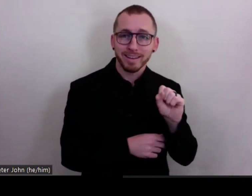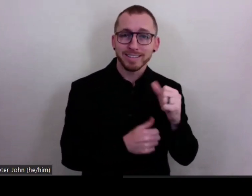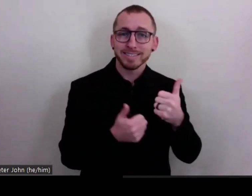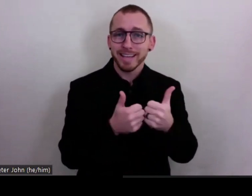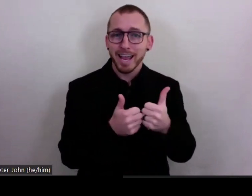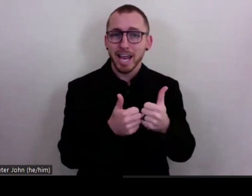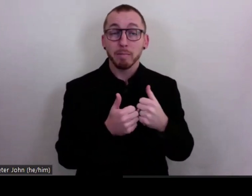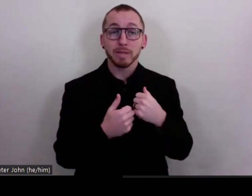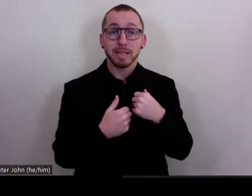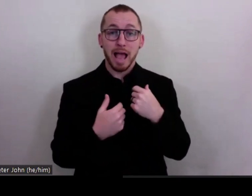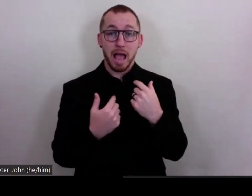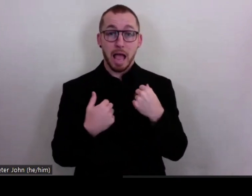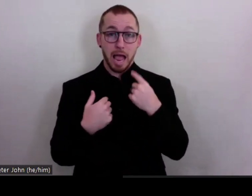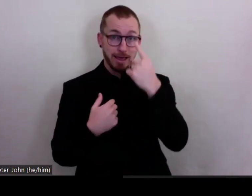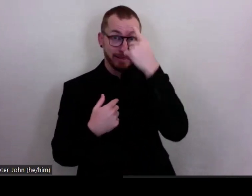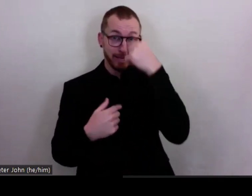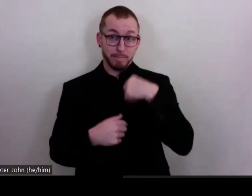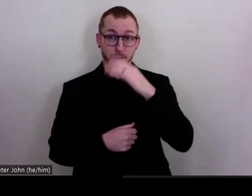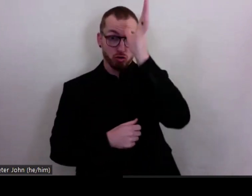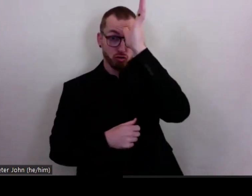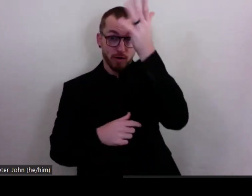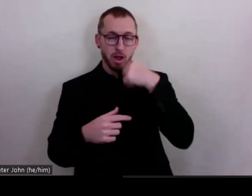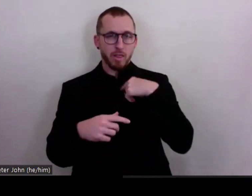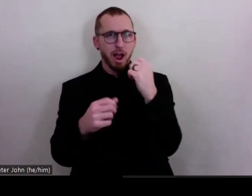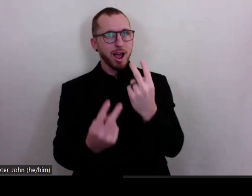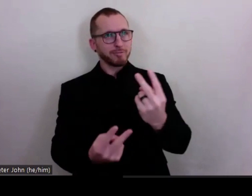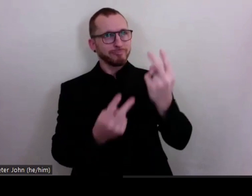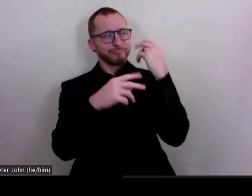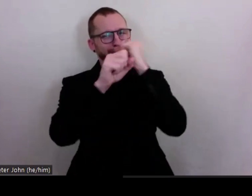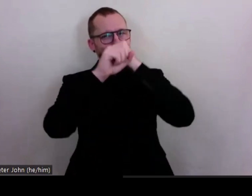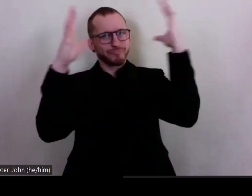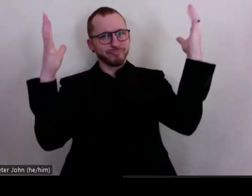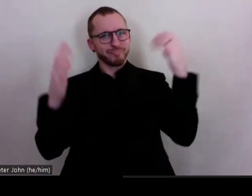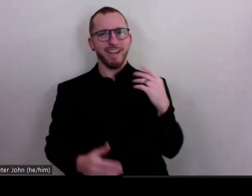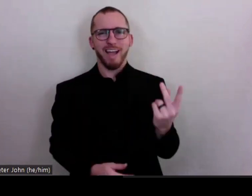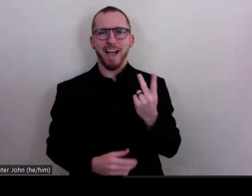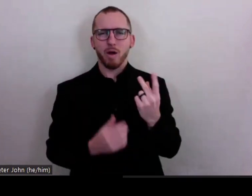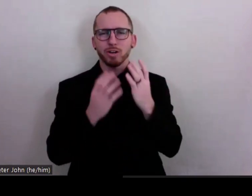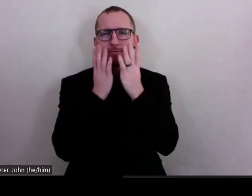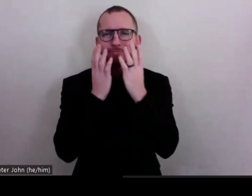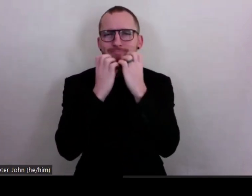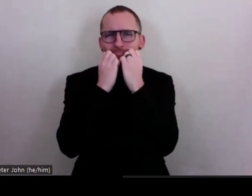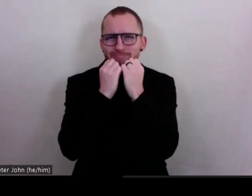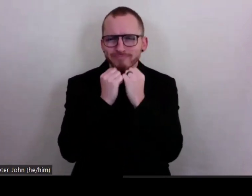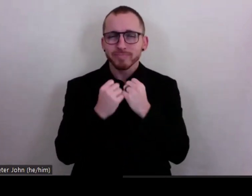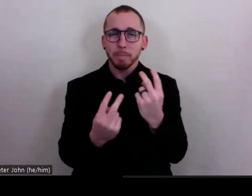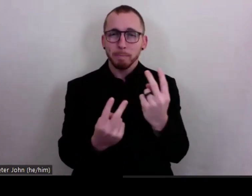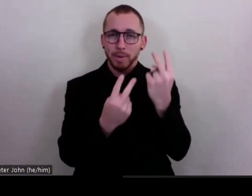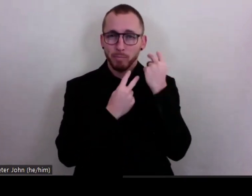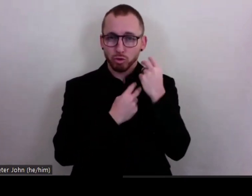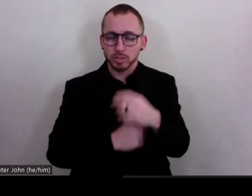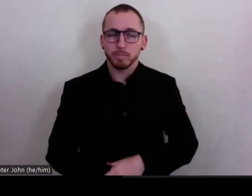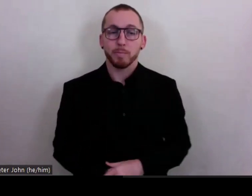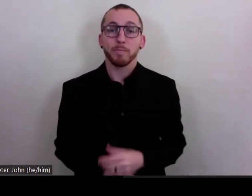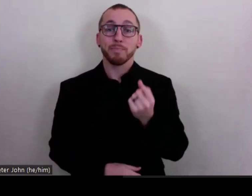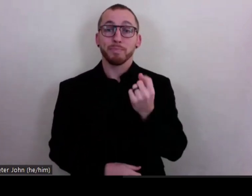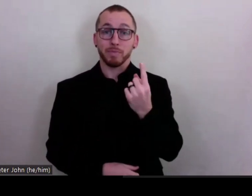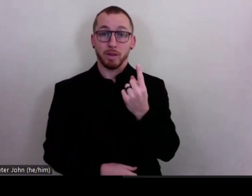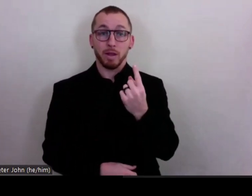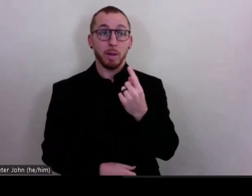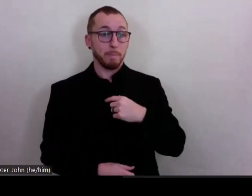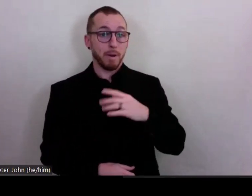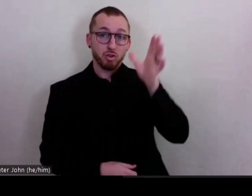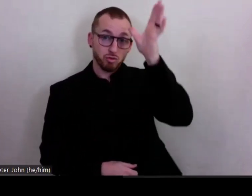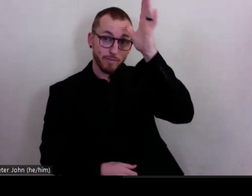okay? However, the memories that my father had of him are not the same that I hold for him.